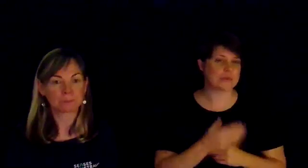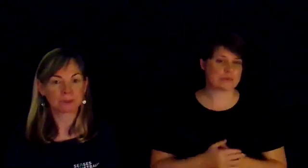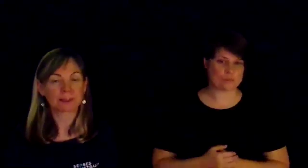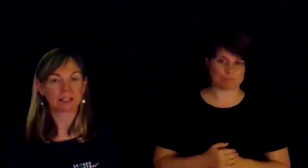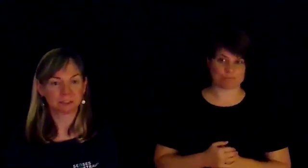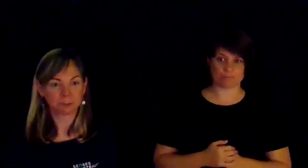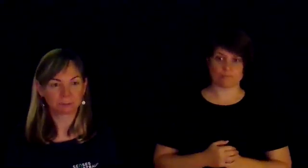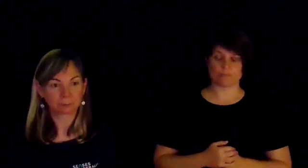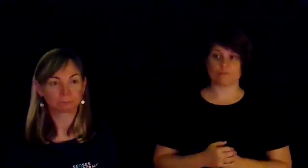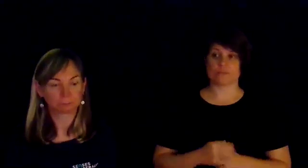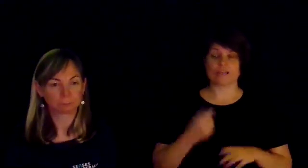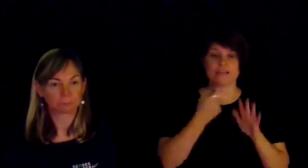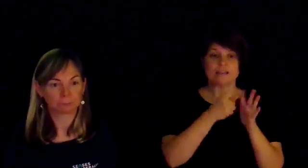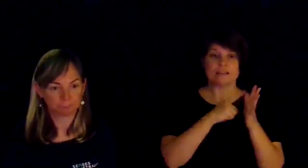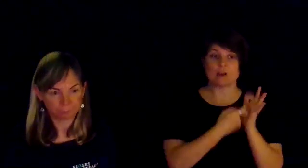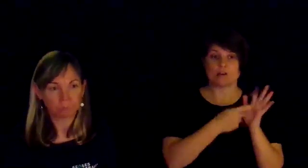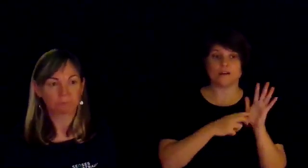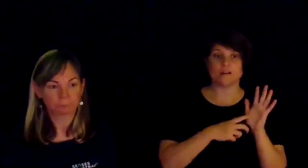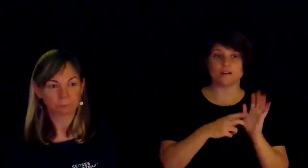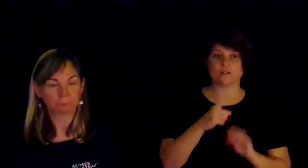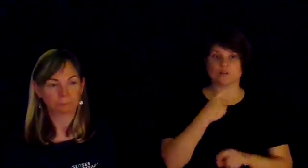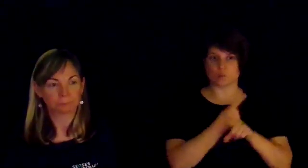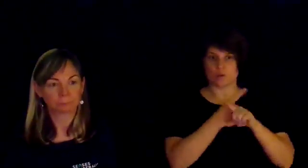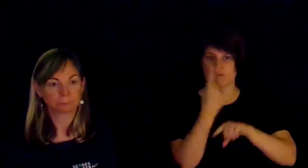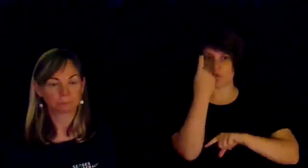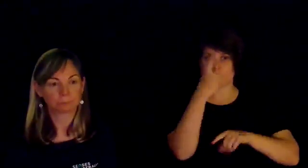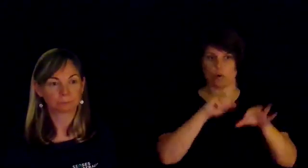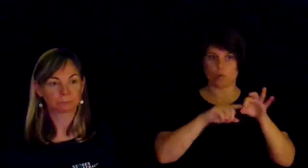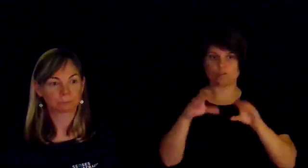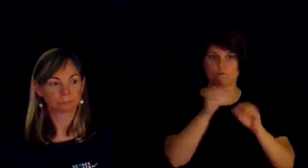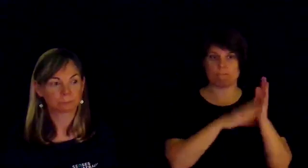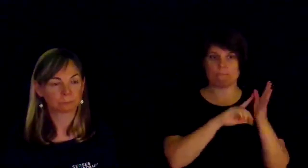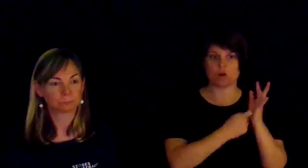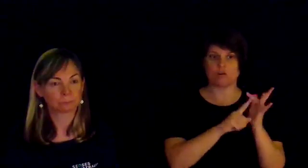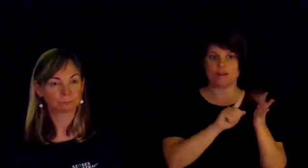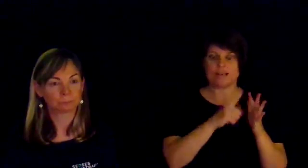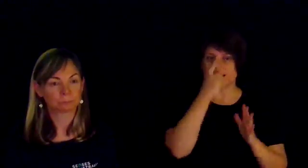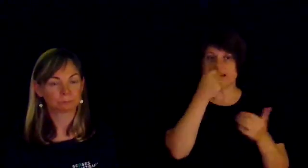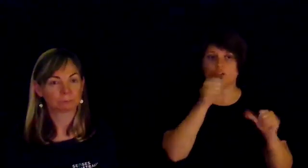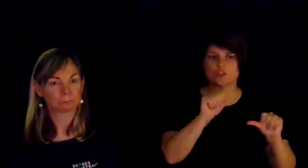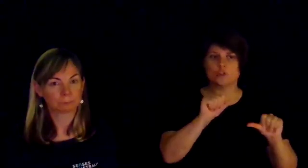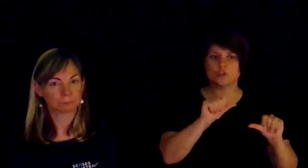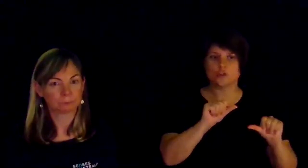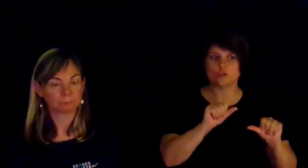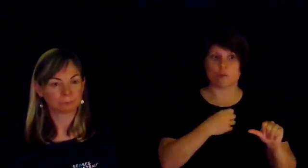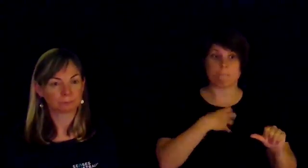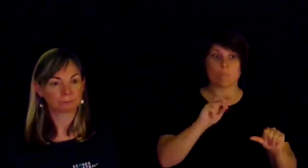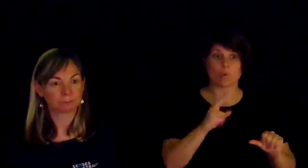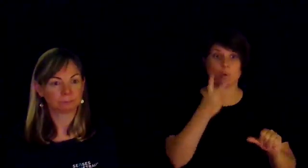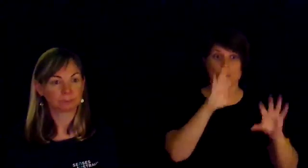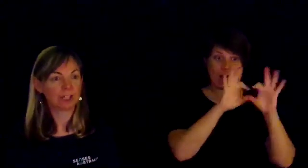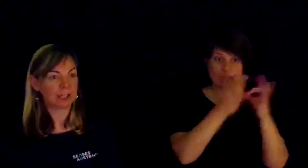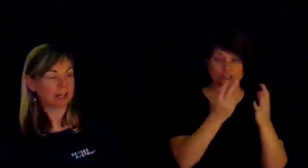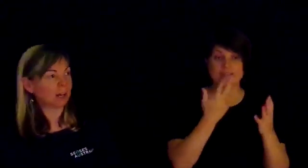There was one more question from Marie about, can you use more than one agency when you have NDIS funding?